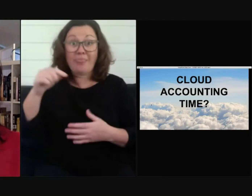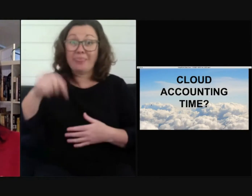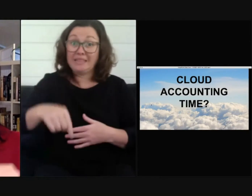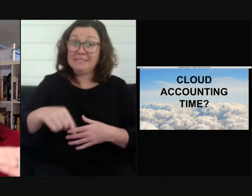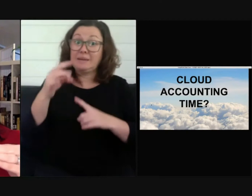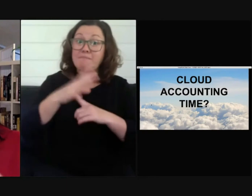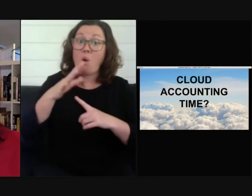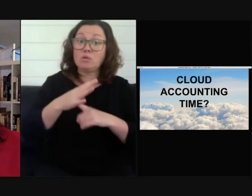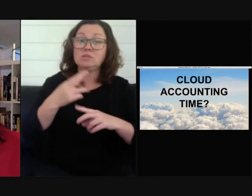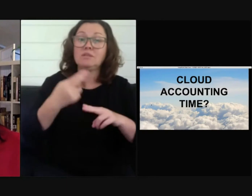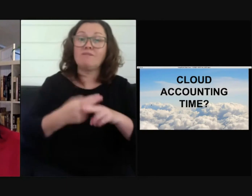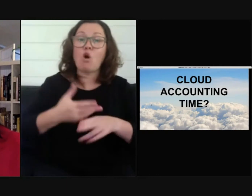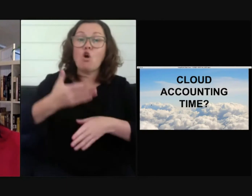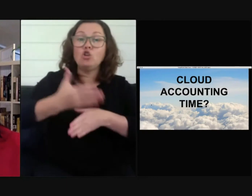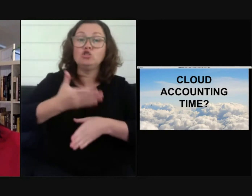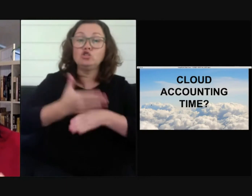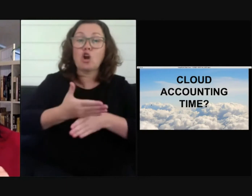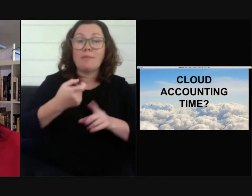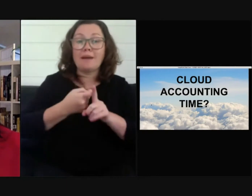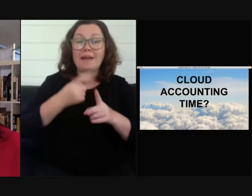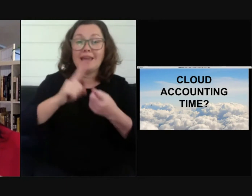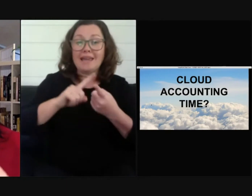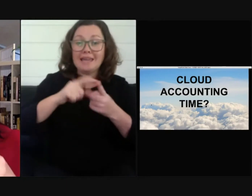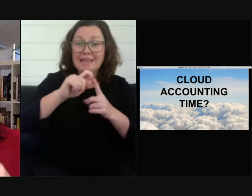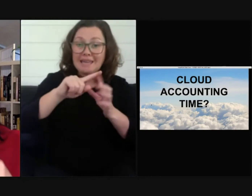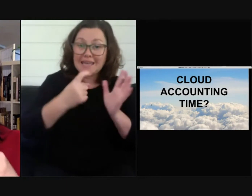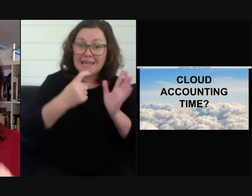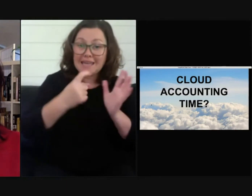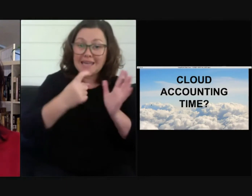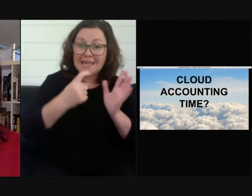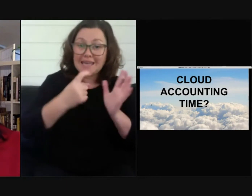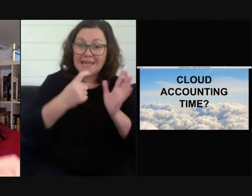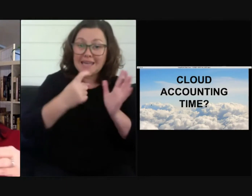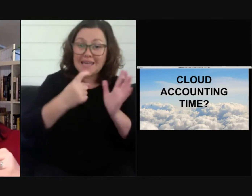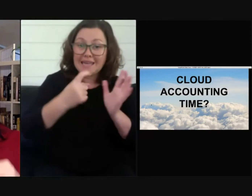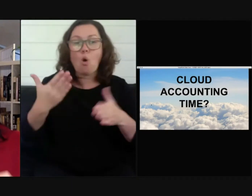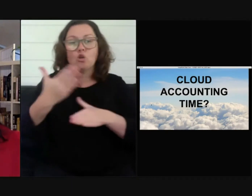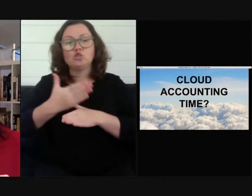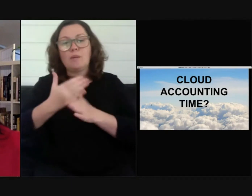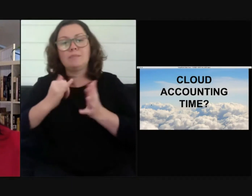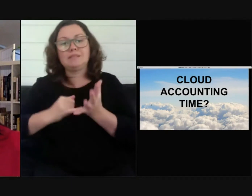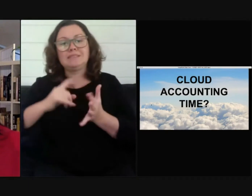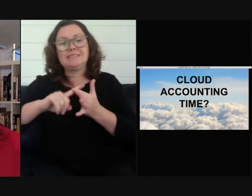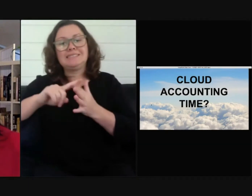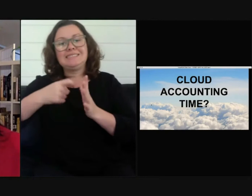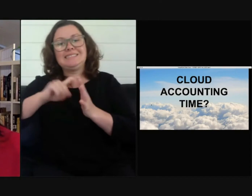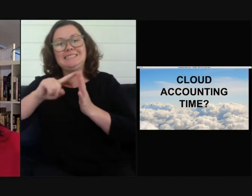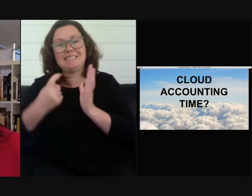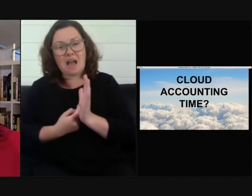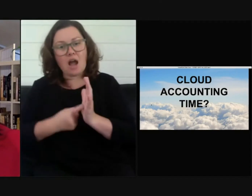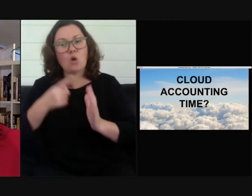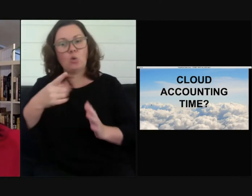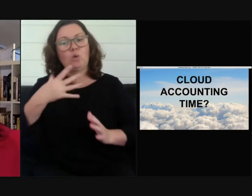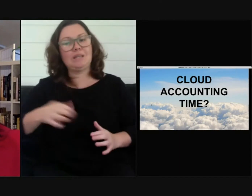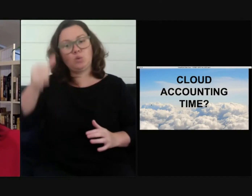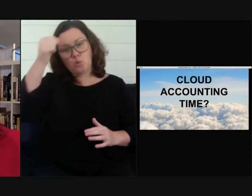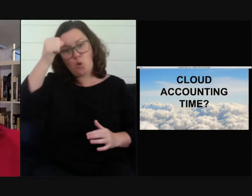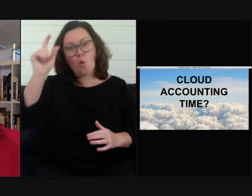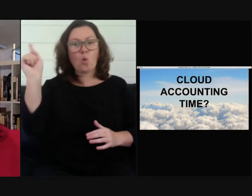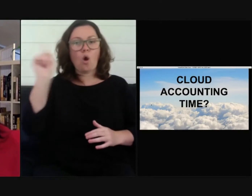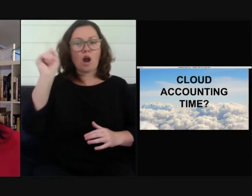your current financial situation up to date, and in particular, your current financial situation and